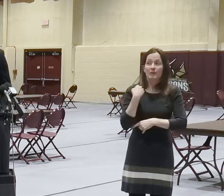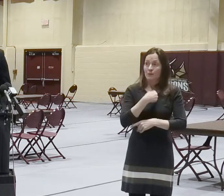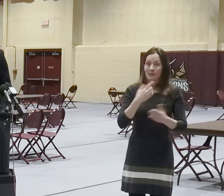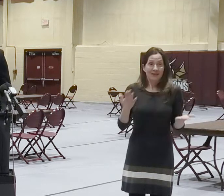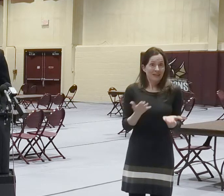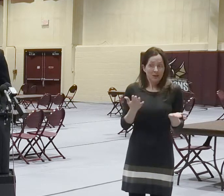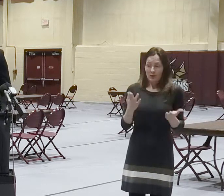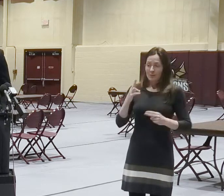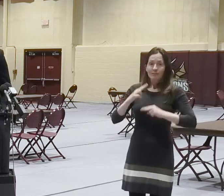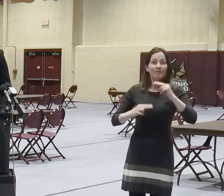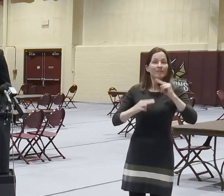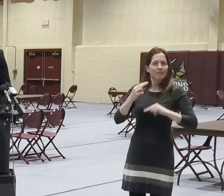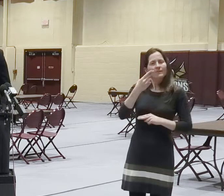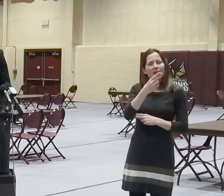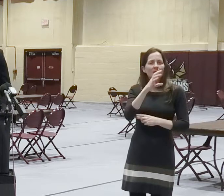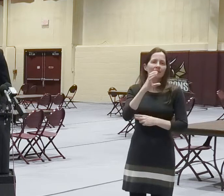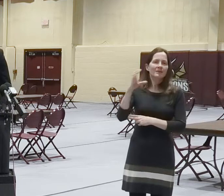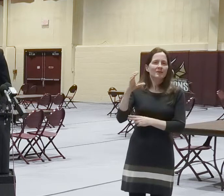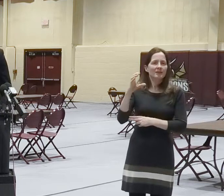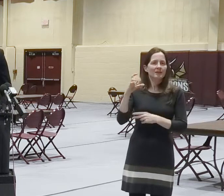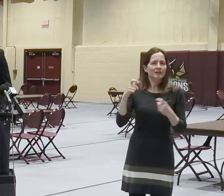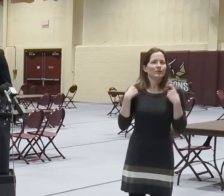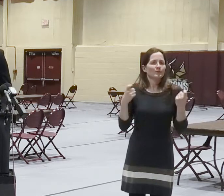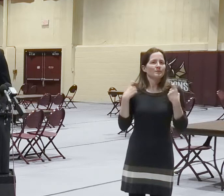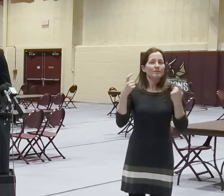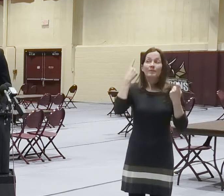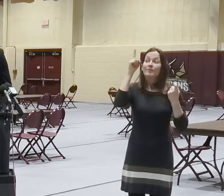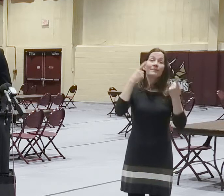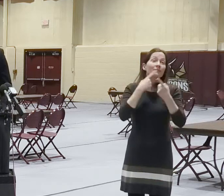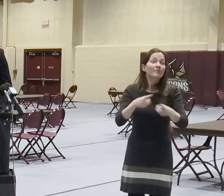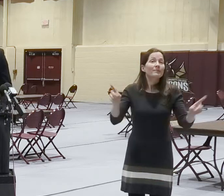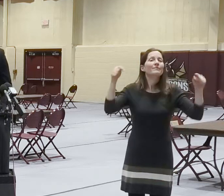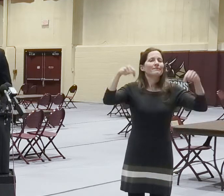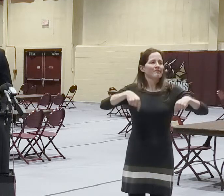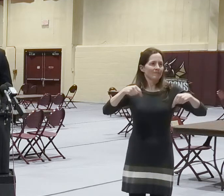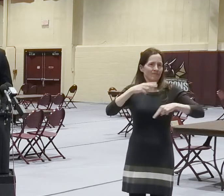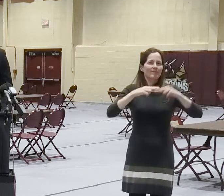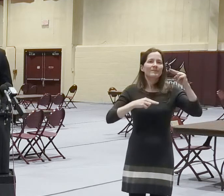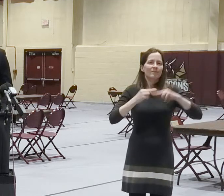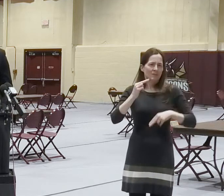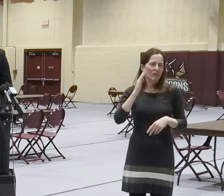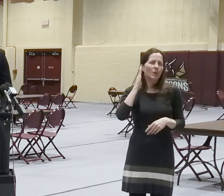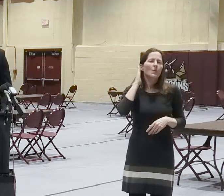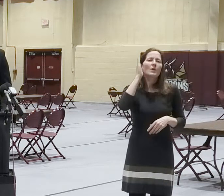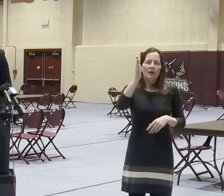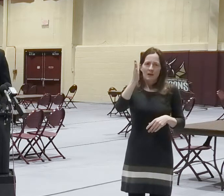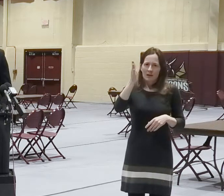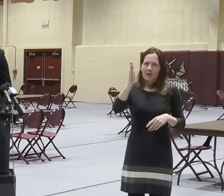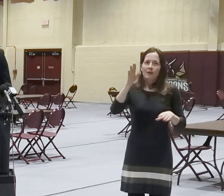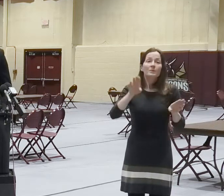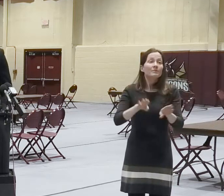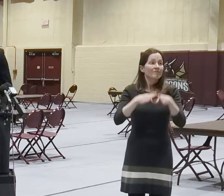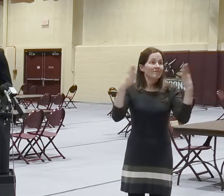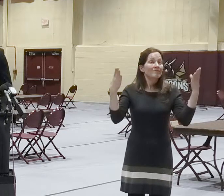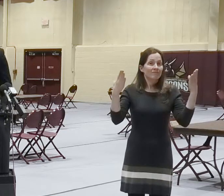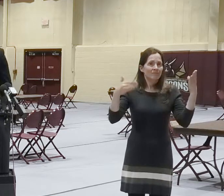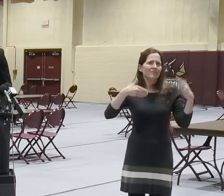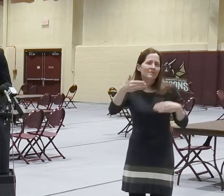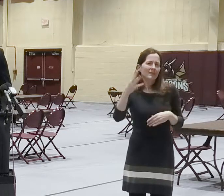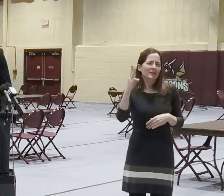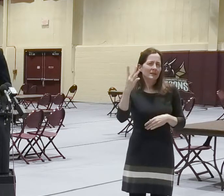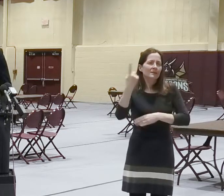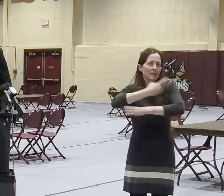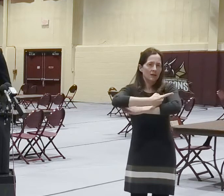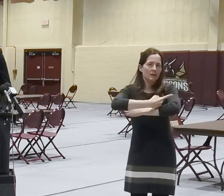Community College Gymnasium to announce that this site will be operative in 6 days to